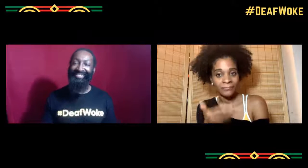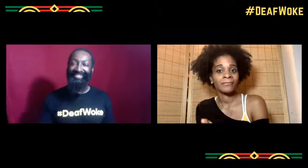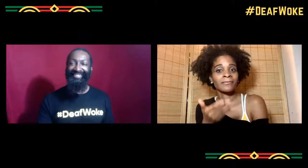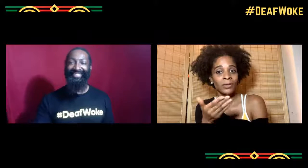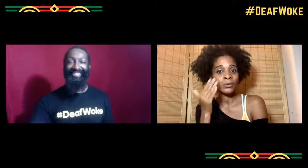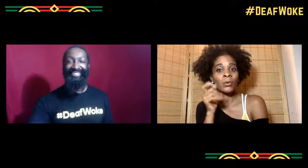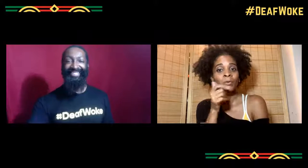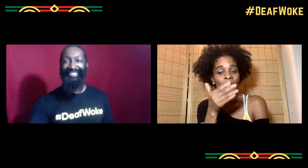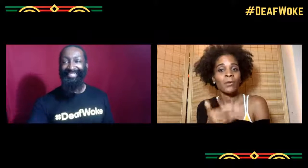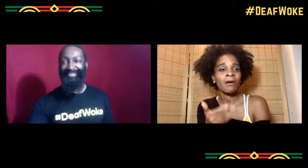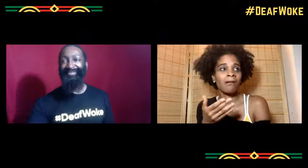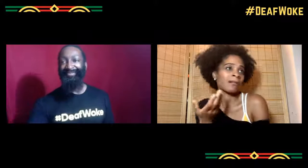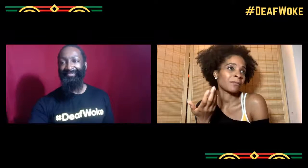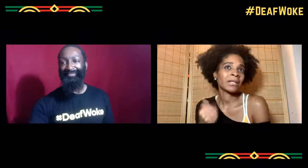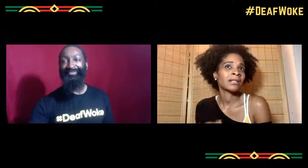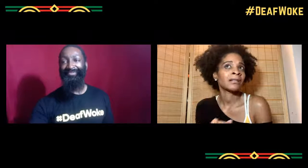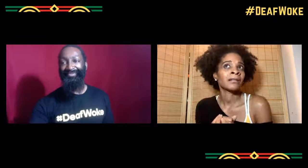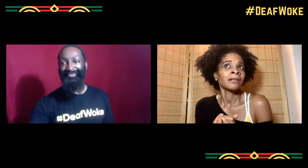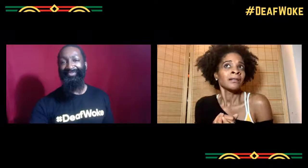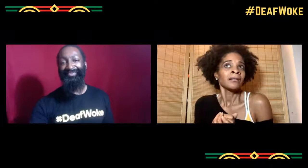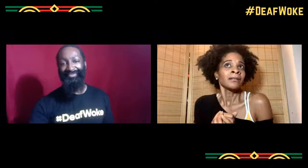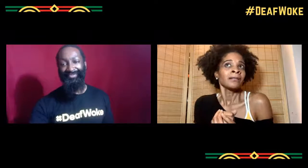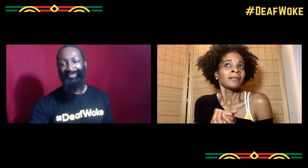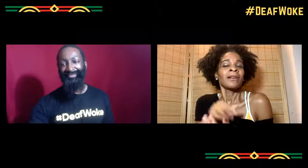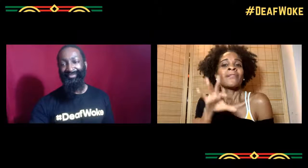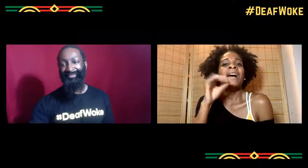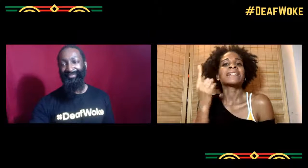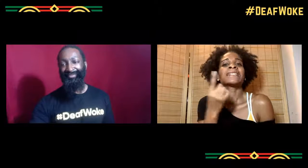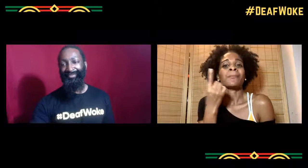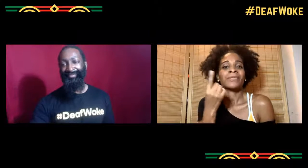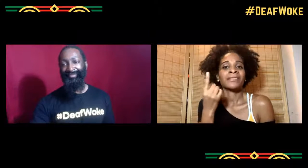I like that. You are who you are.